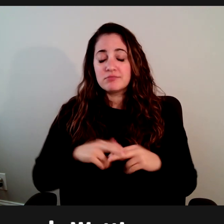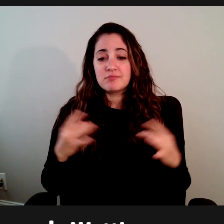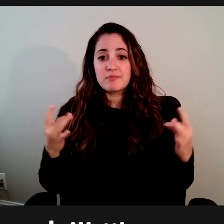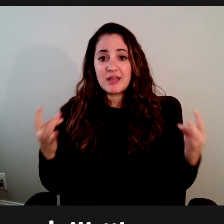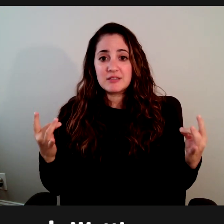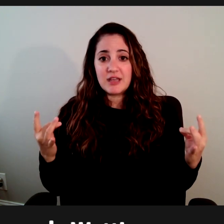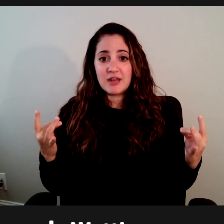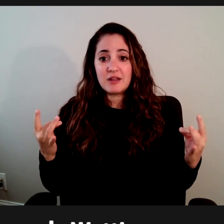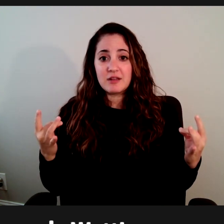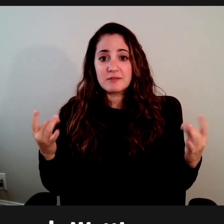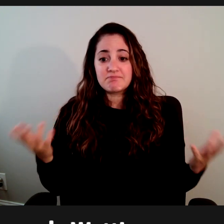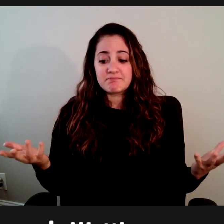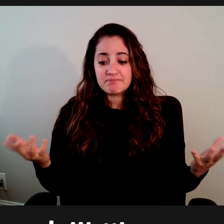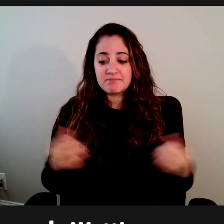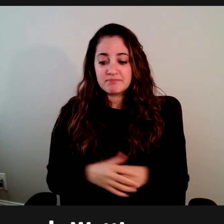in meditation.